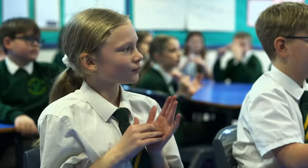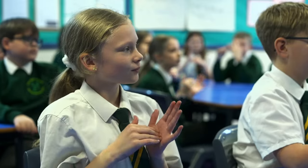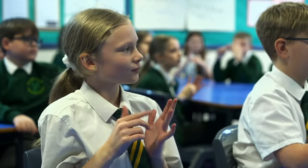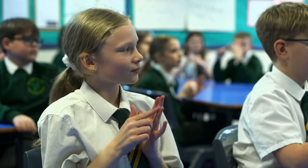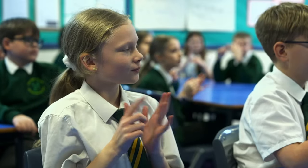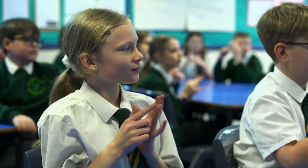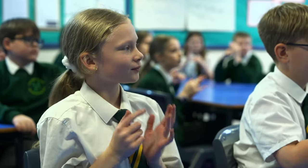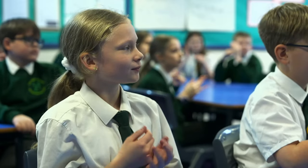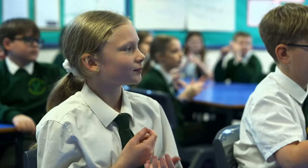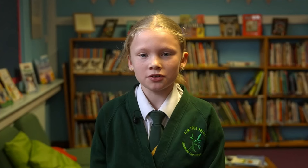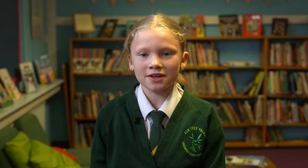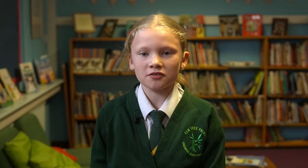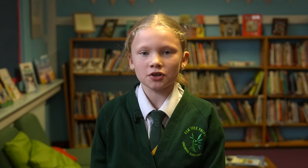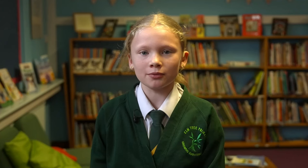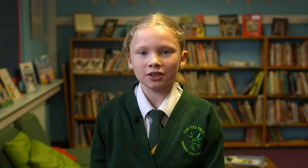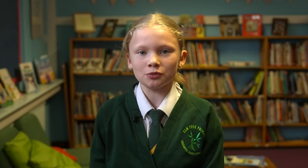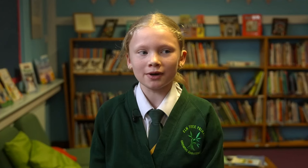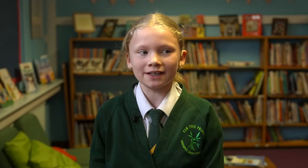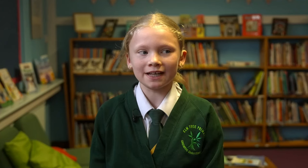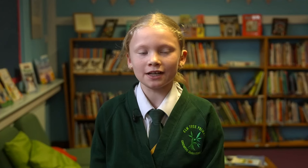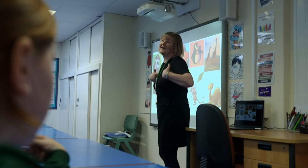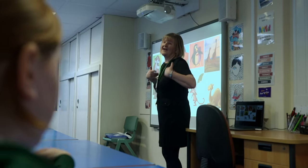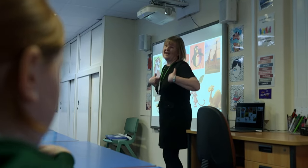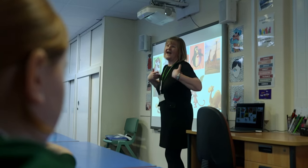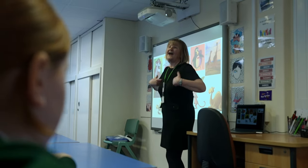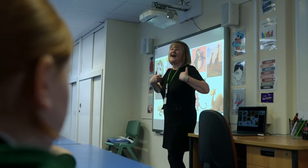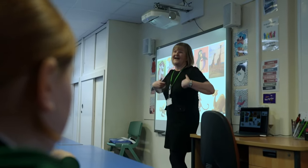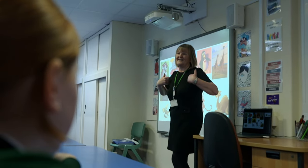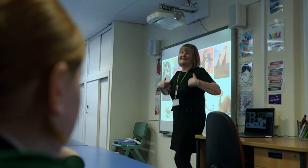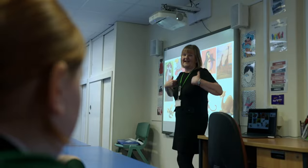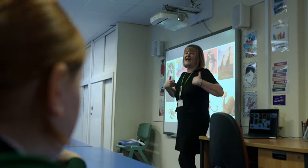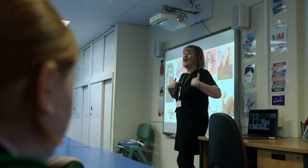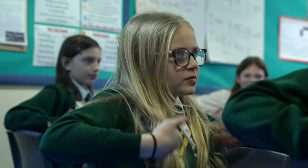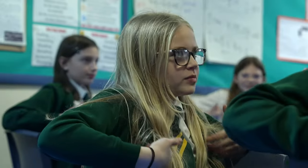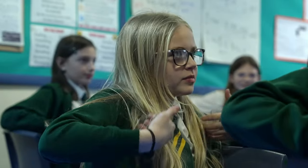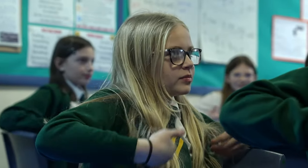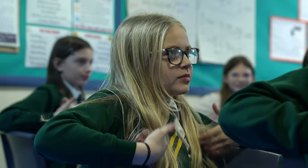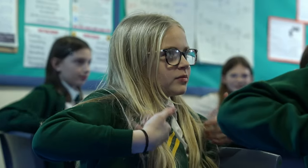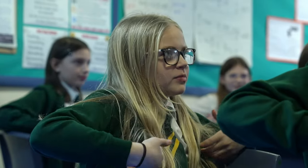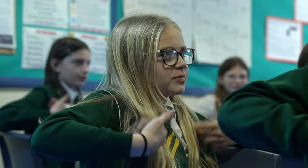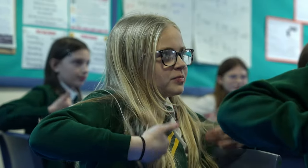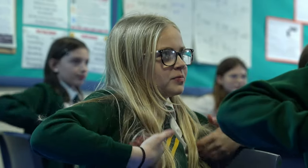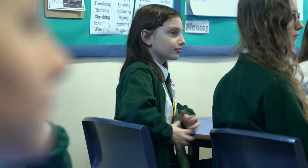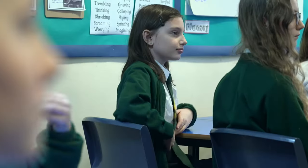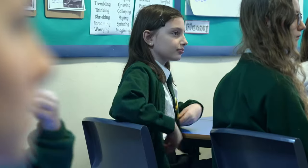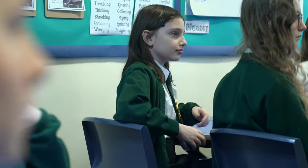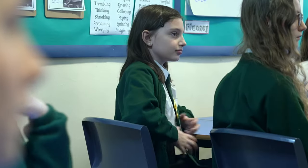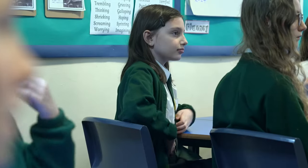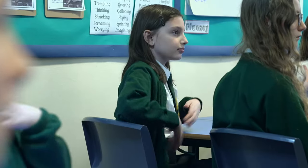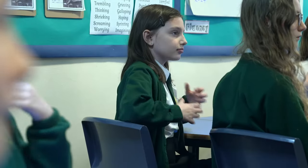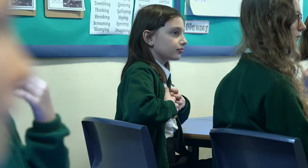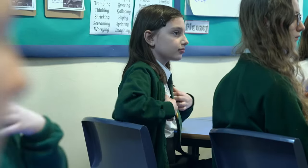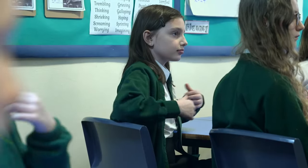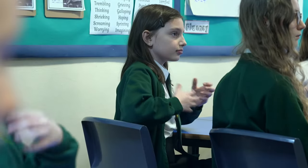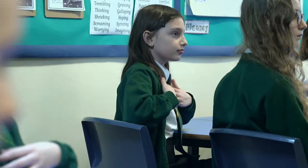important because you never know when you might need it. There are around 151,000 British Sign Language users